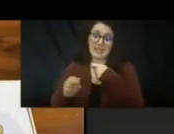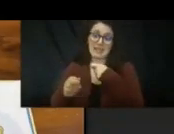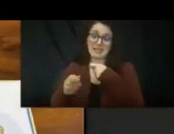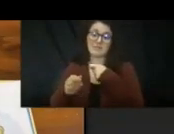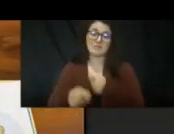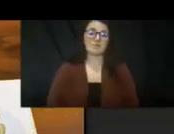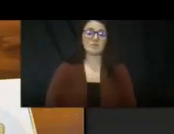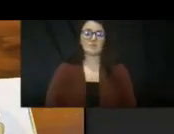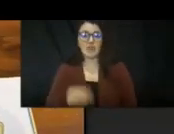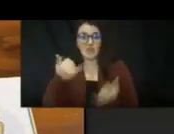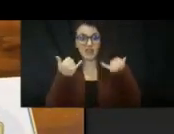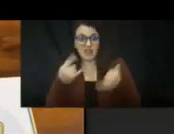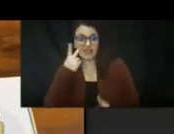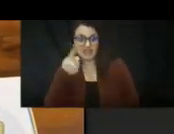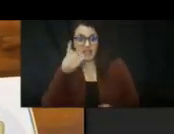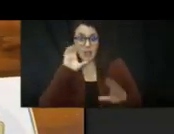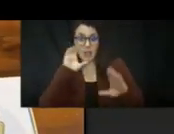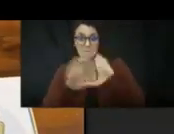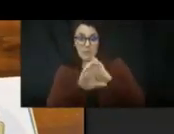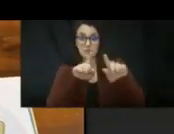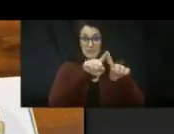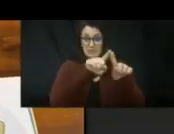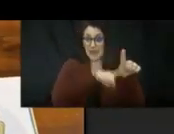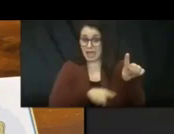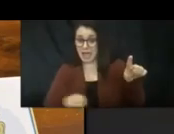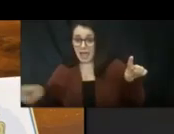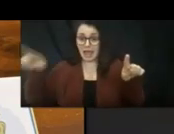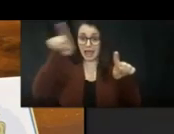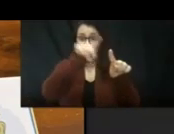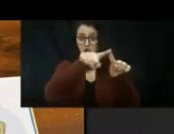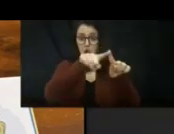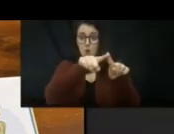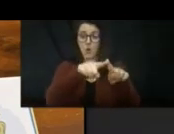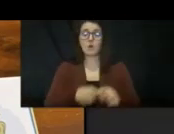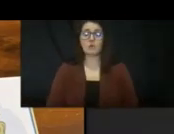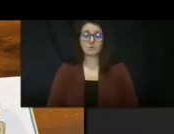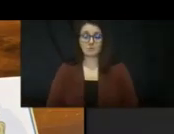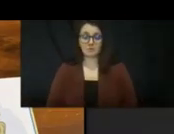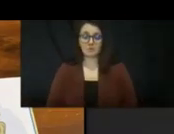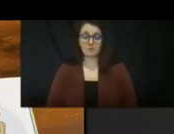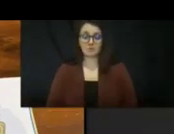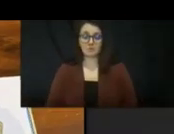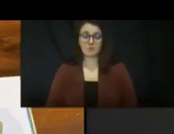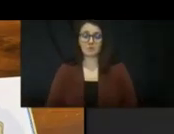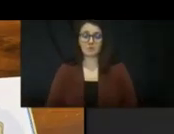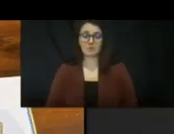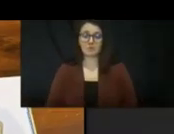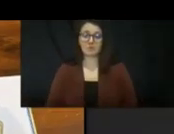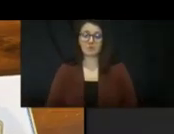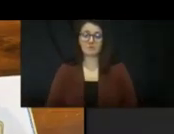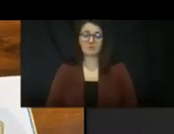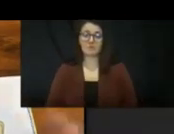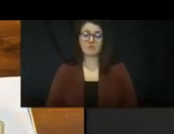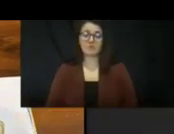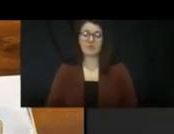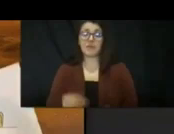You can see this cycle right here. The little tiny plastics, the fish eating, and then the big fish, and then we